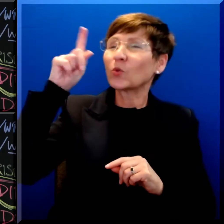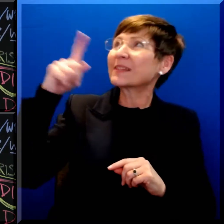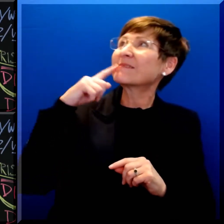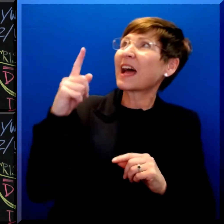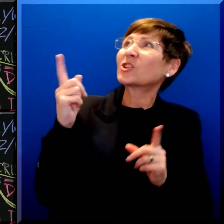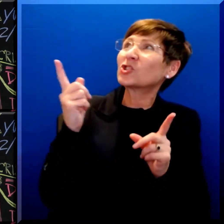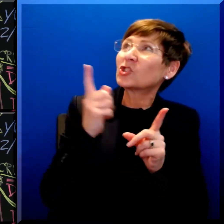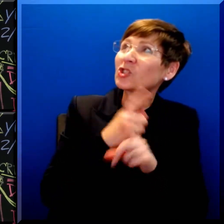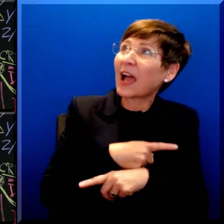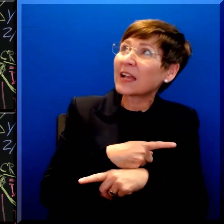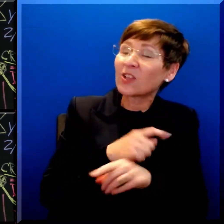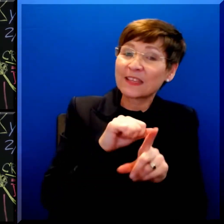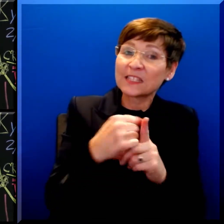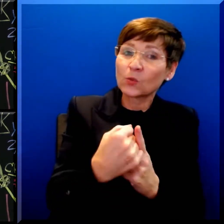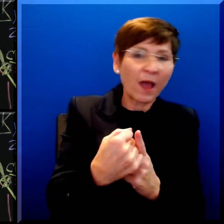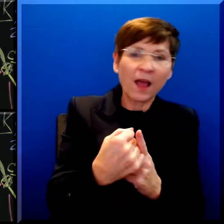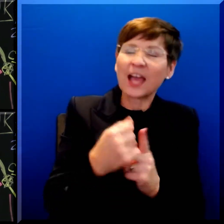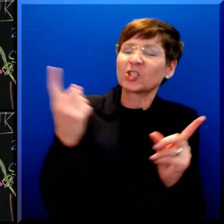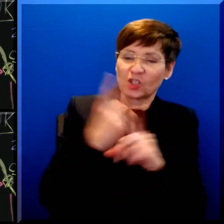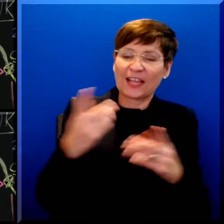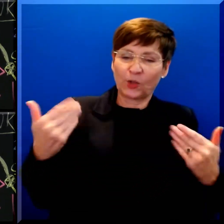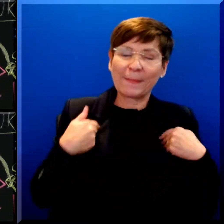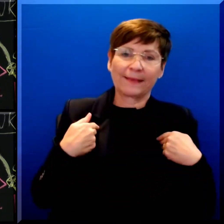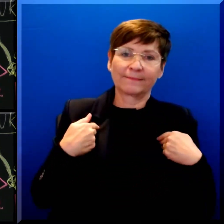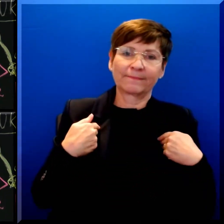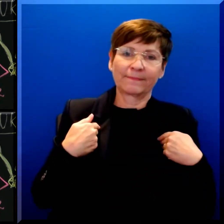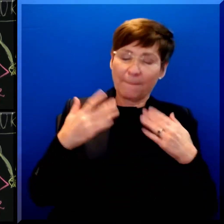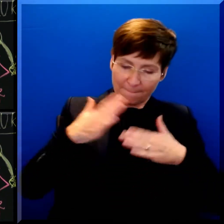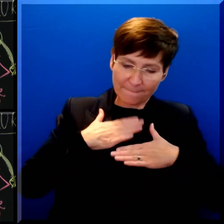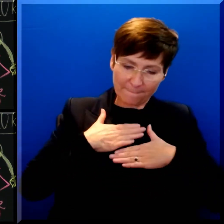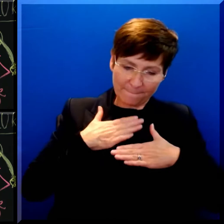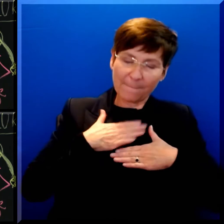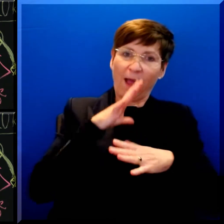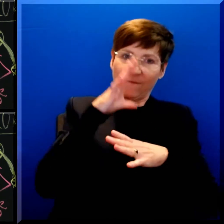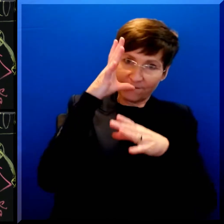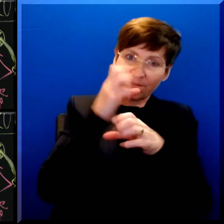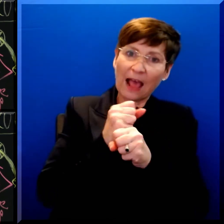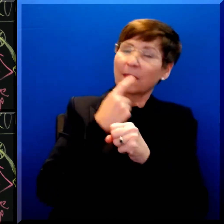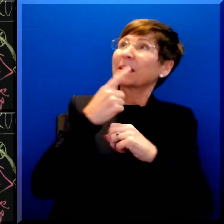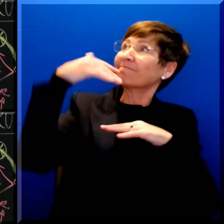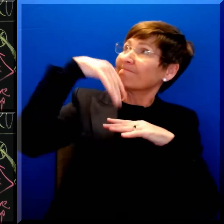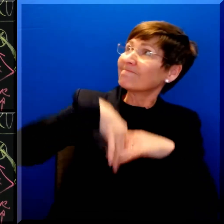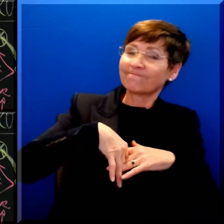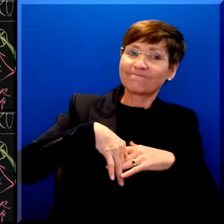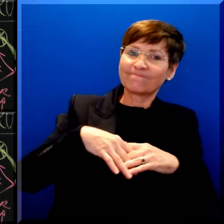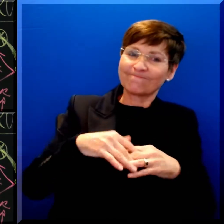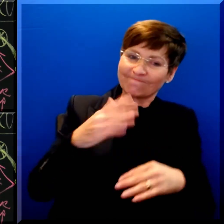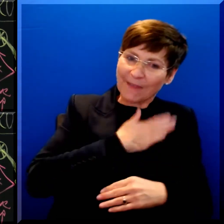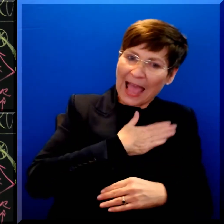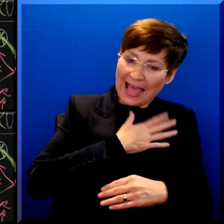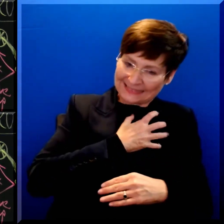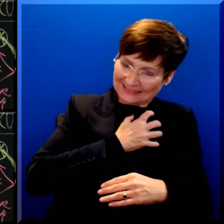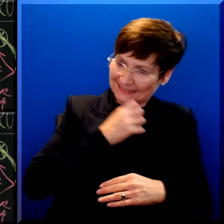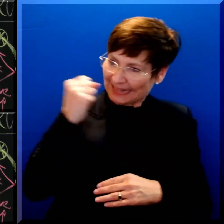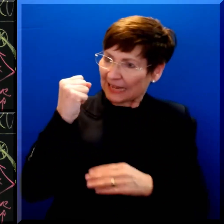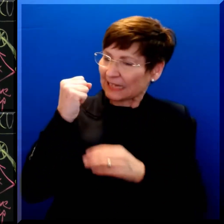change my situation. You'll say, God, change me. Whatever you got to do, build my faith, God. Deepen my trust. Change my heart. I know you love